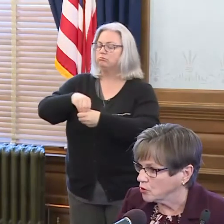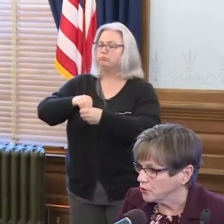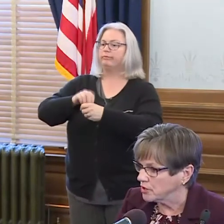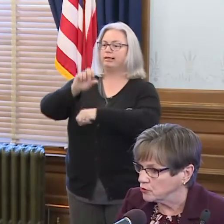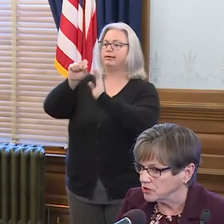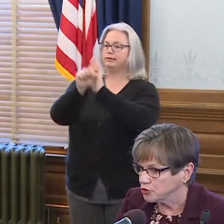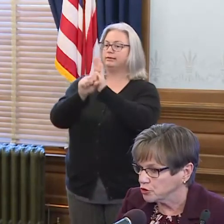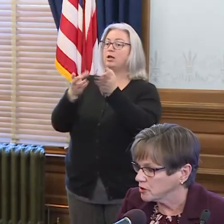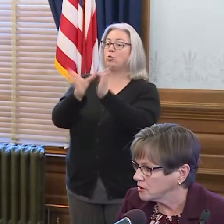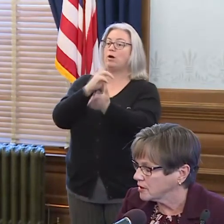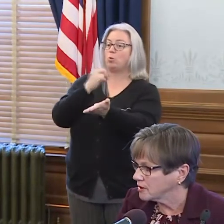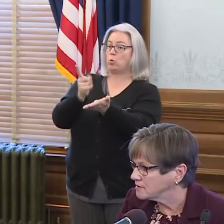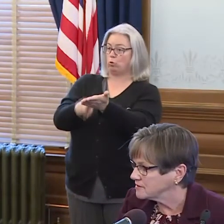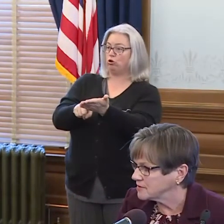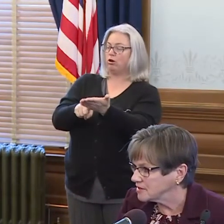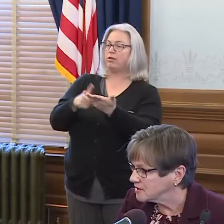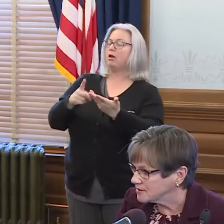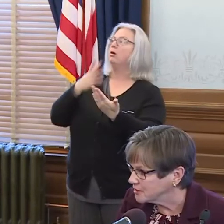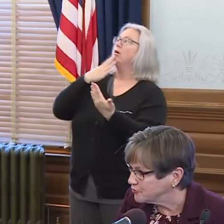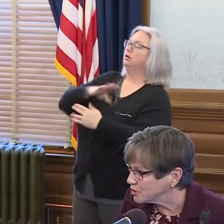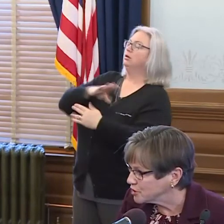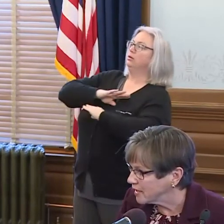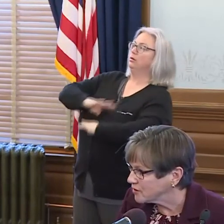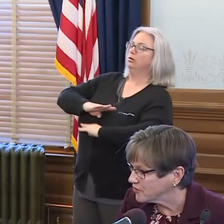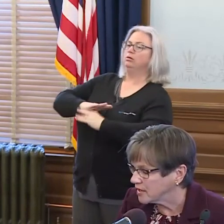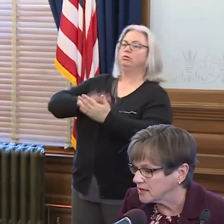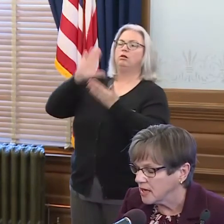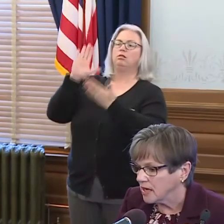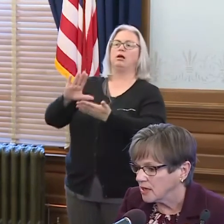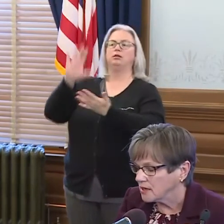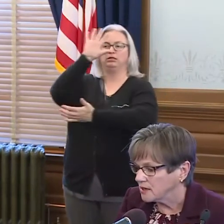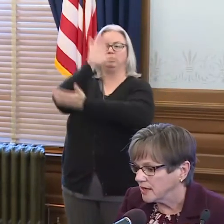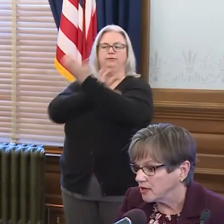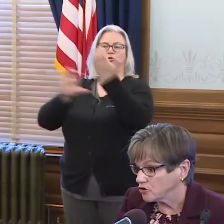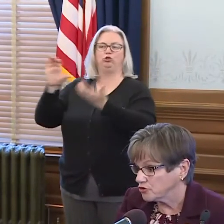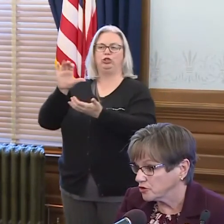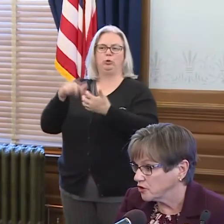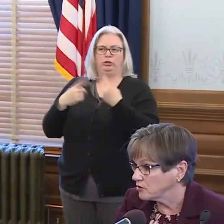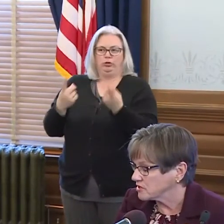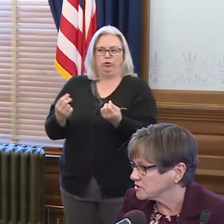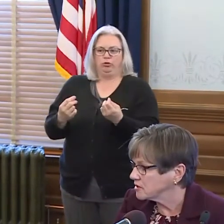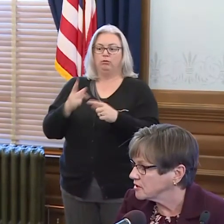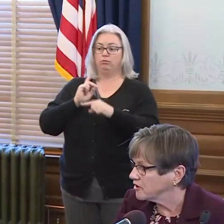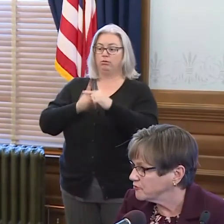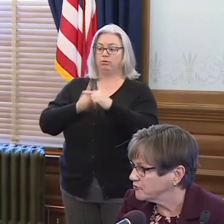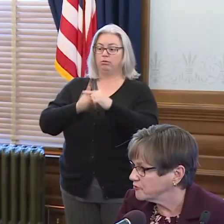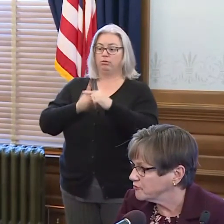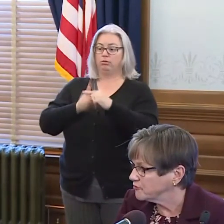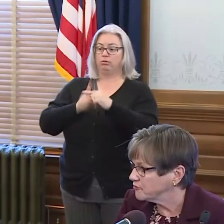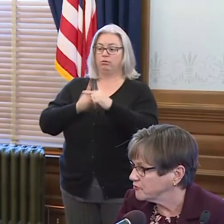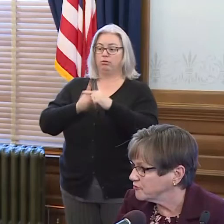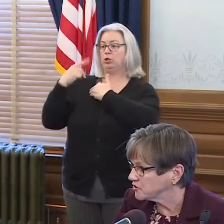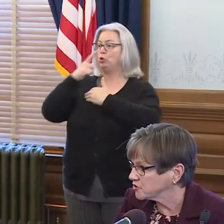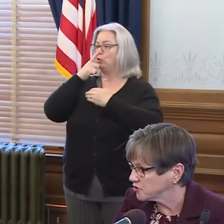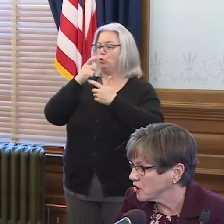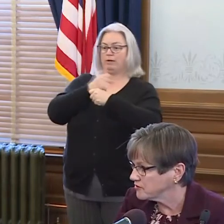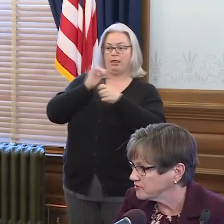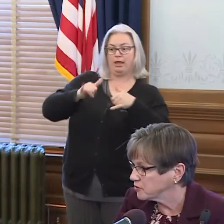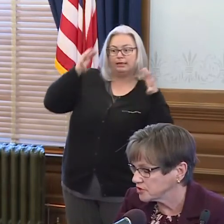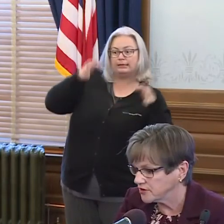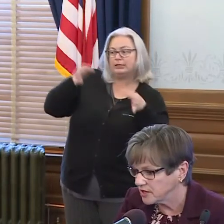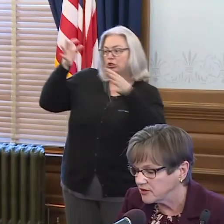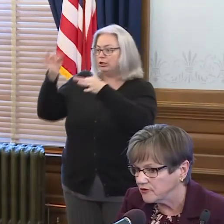statewide order. It really took the confusion out of that, and also took the onus of making those kinds of decisions